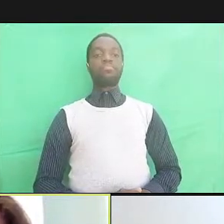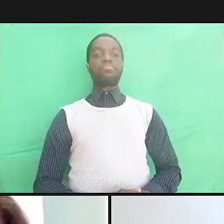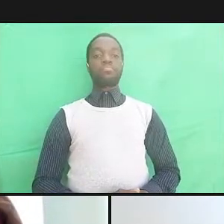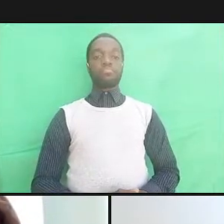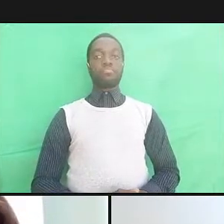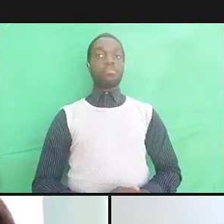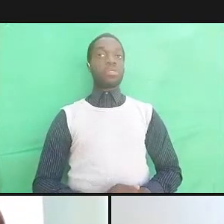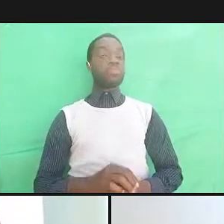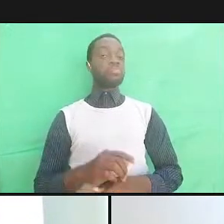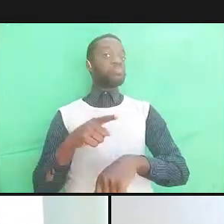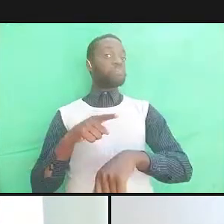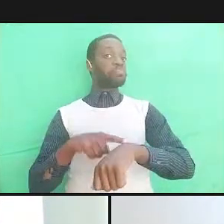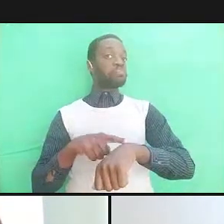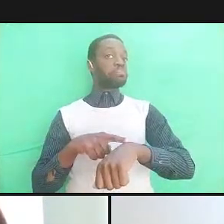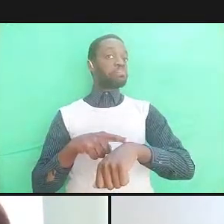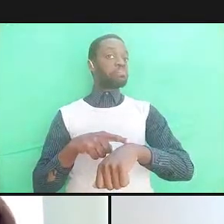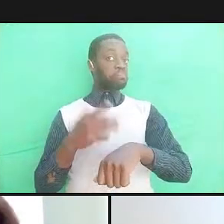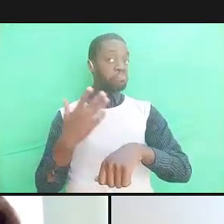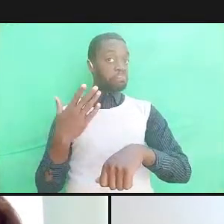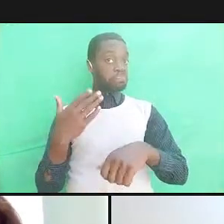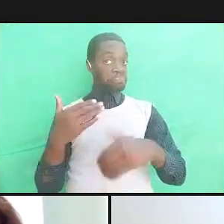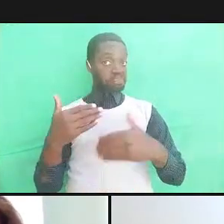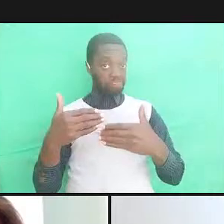just let me know when we begin